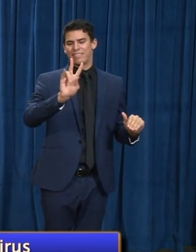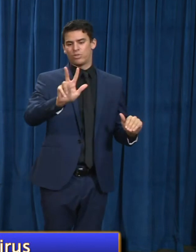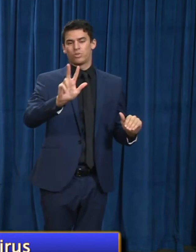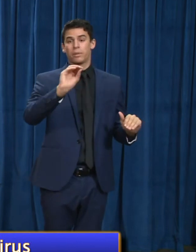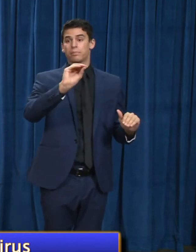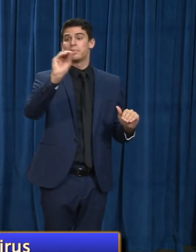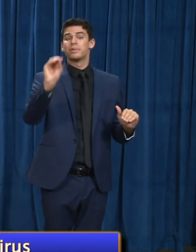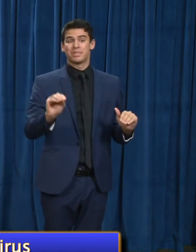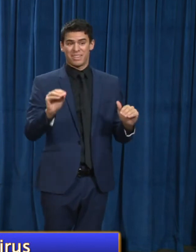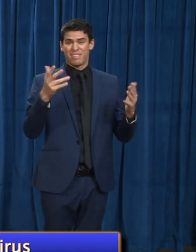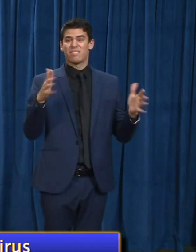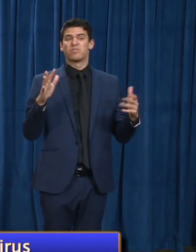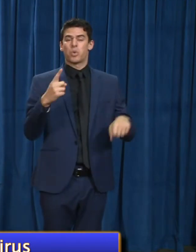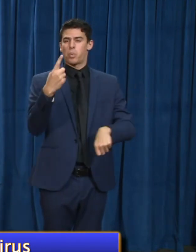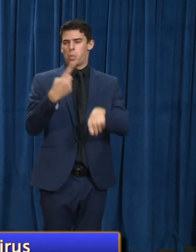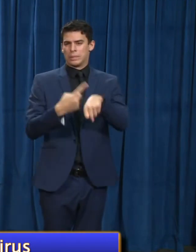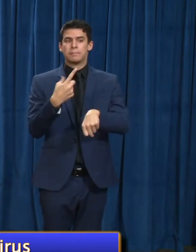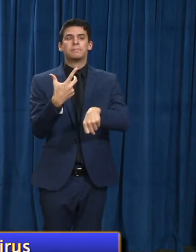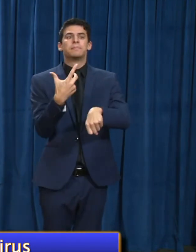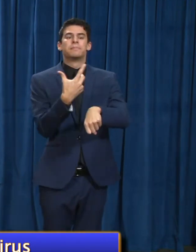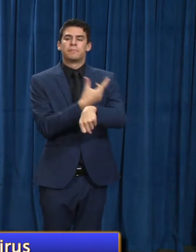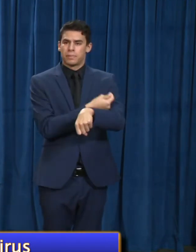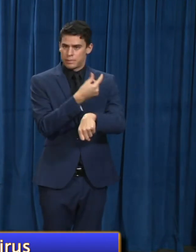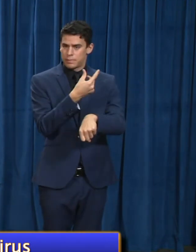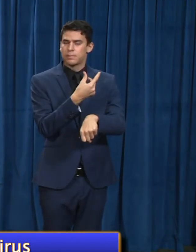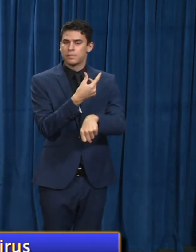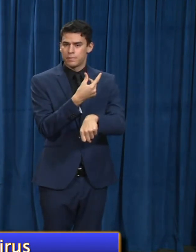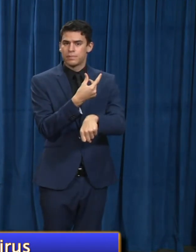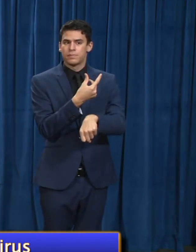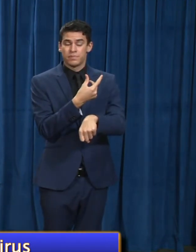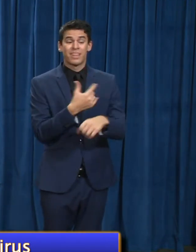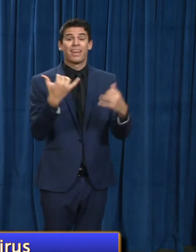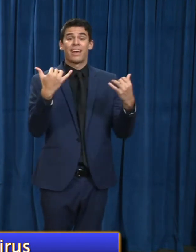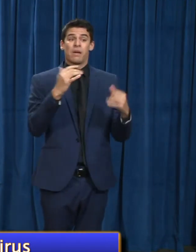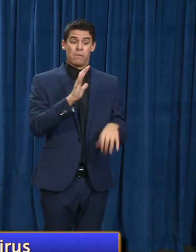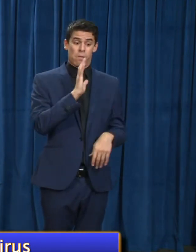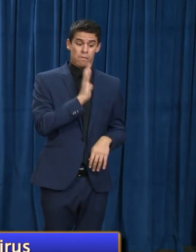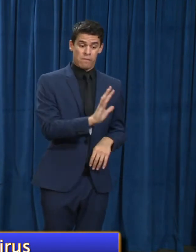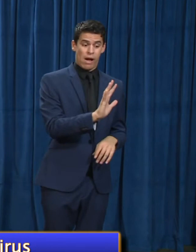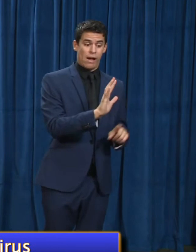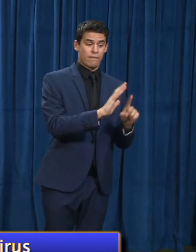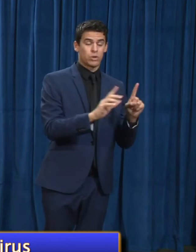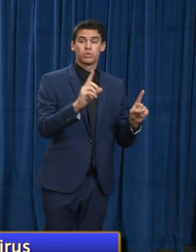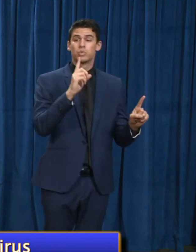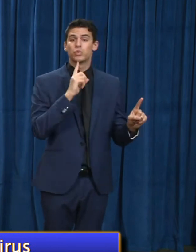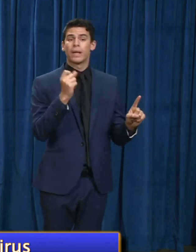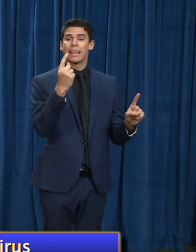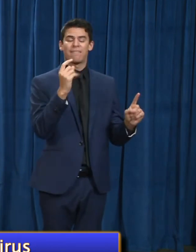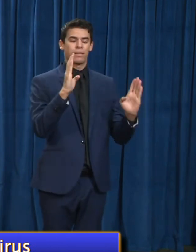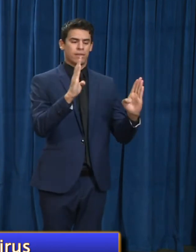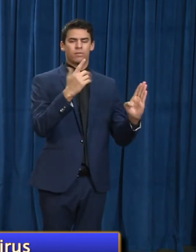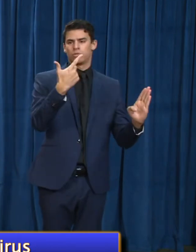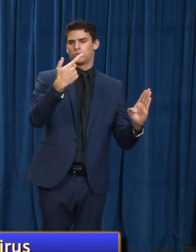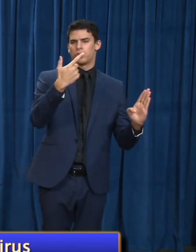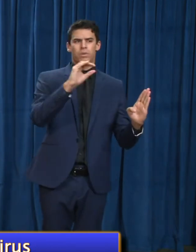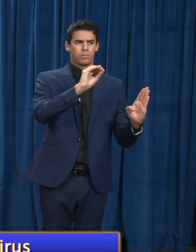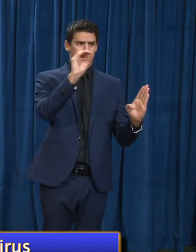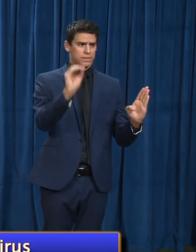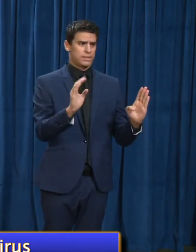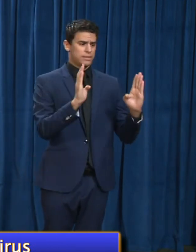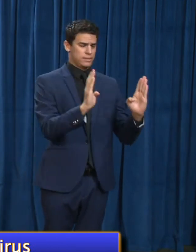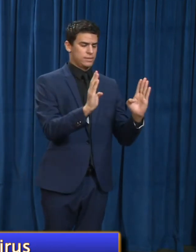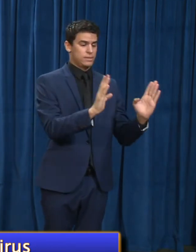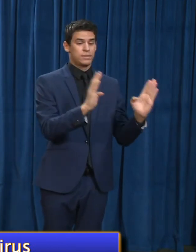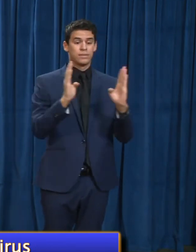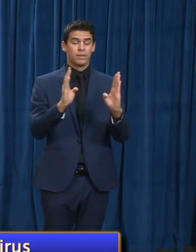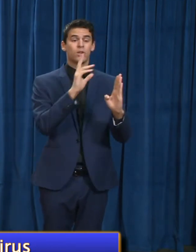least one dose. From 5 to 11, we are at 21%. 12